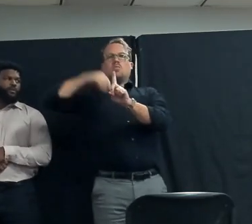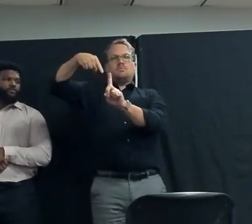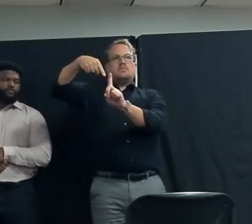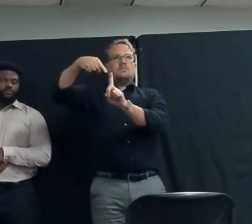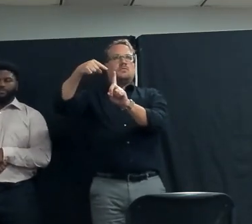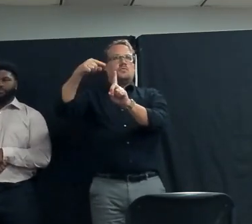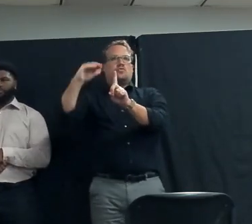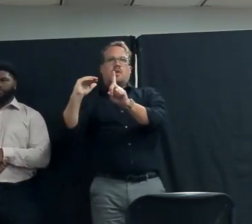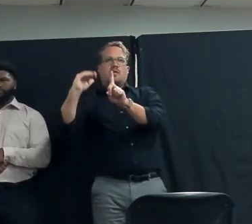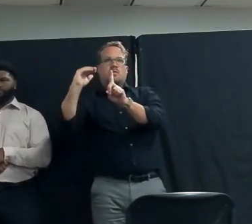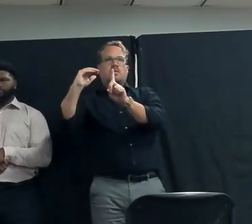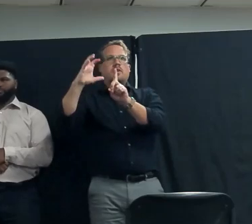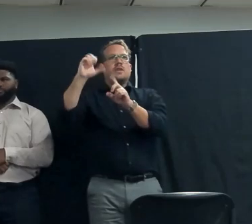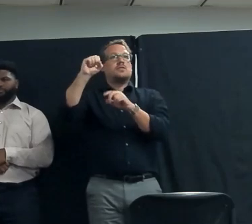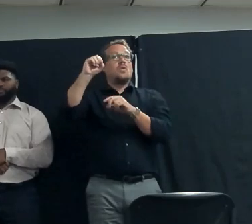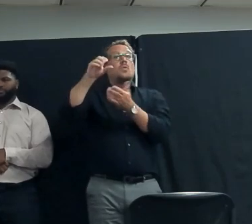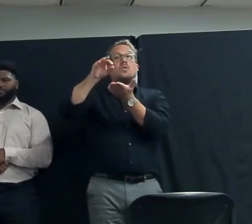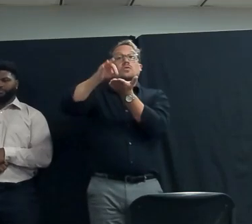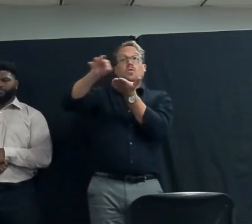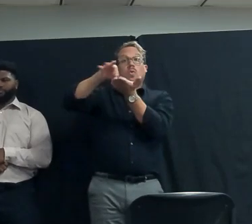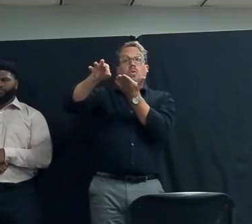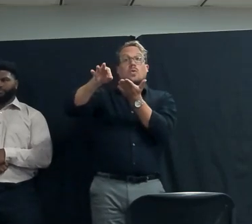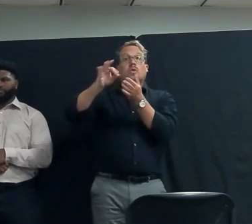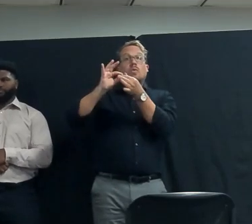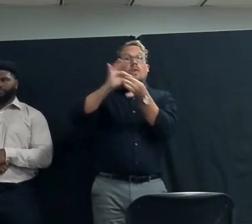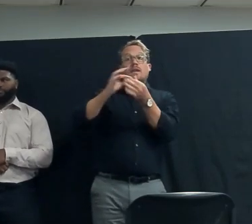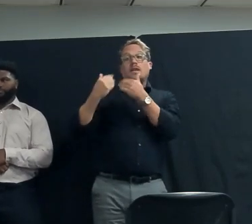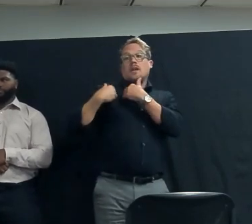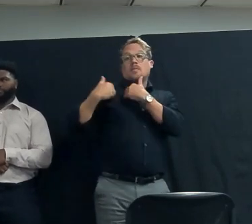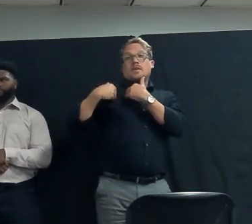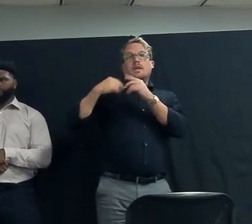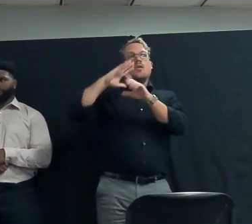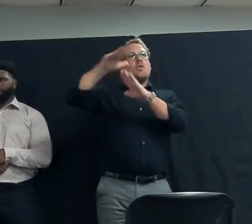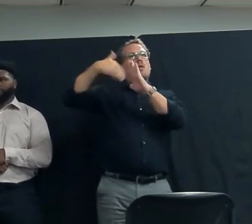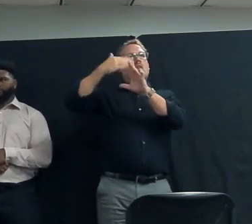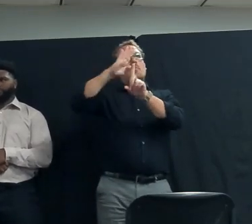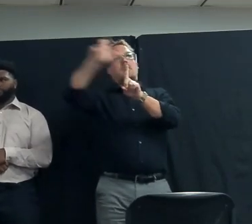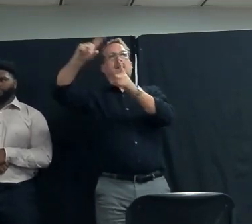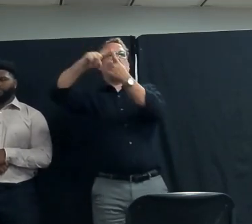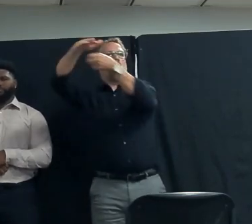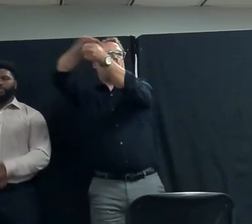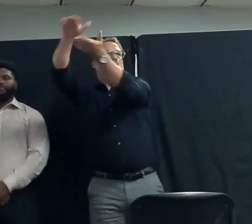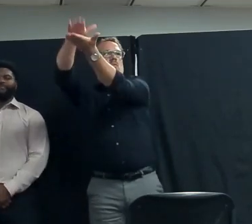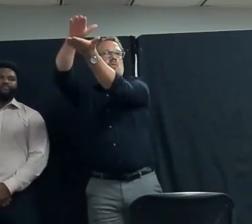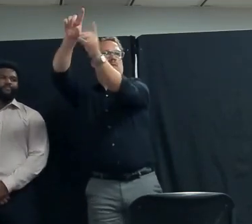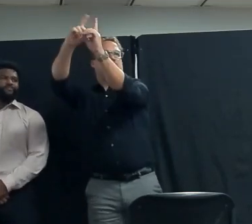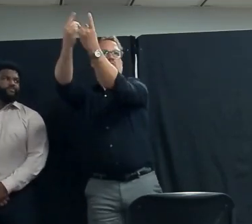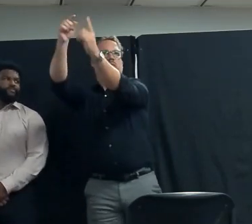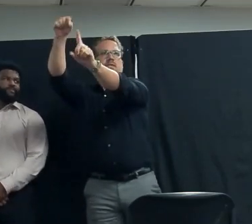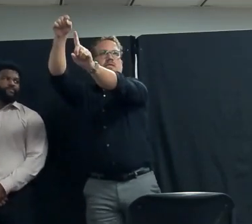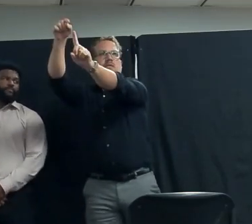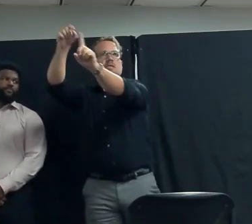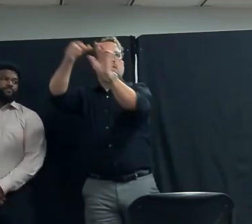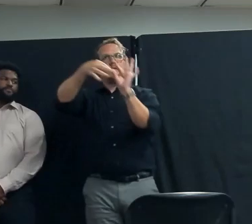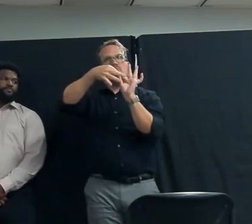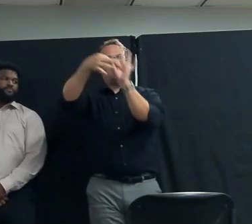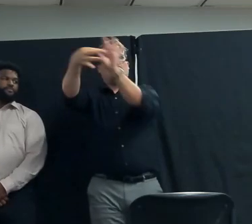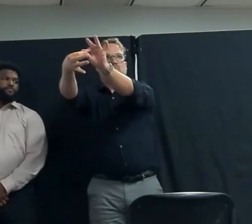scores of accountability all go back to the local districts.